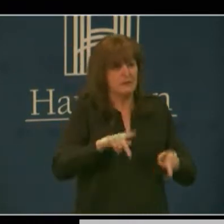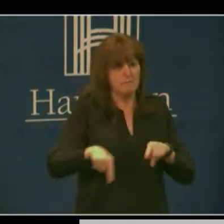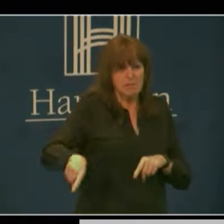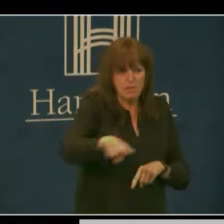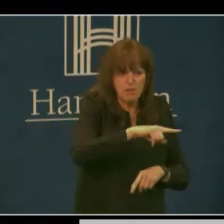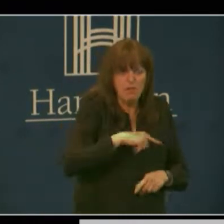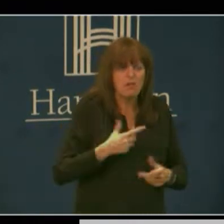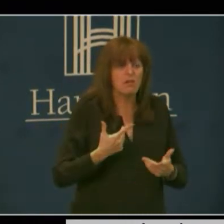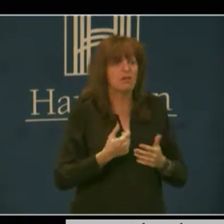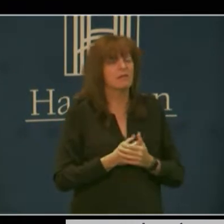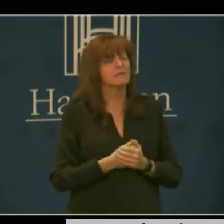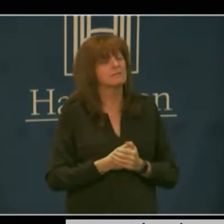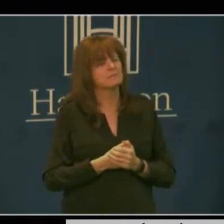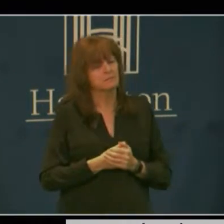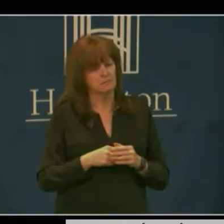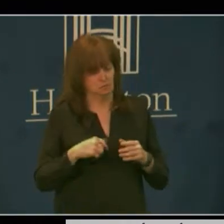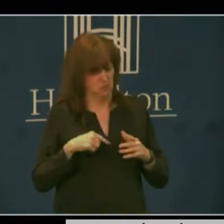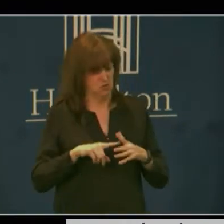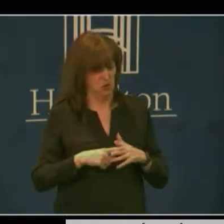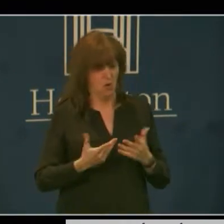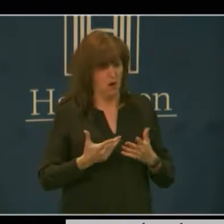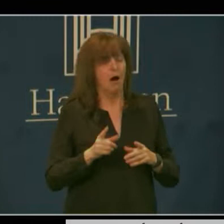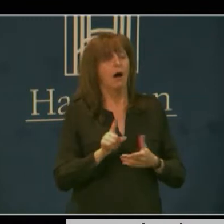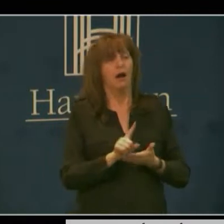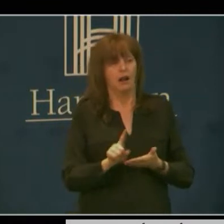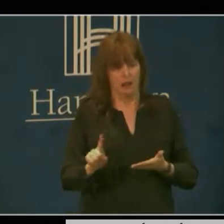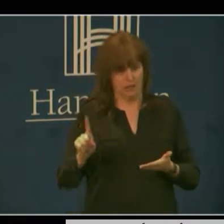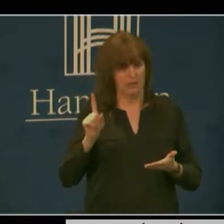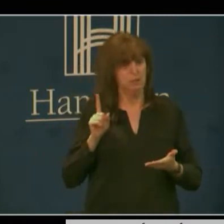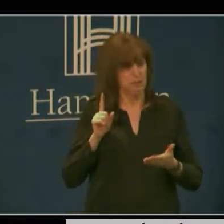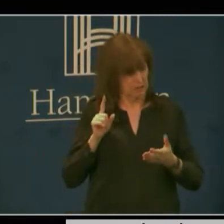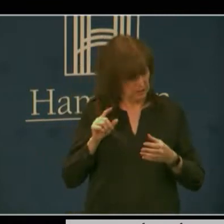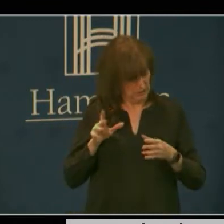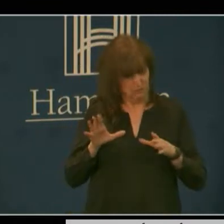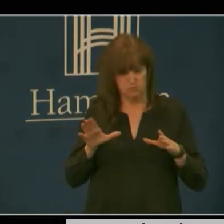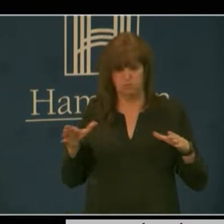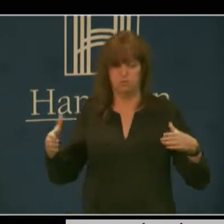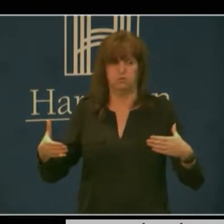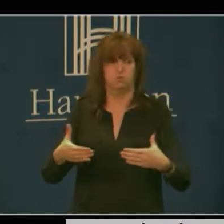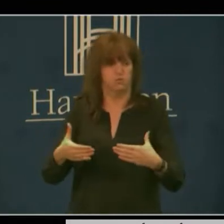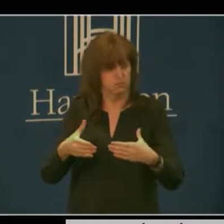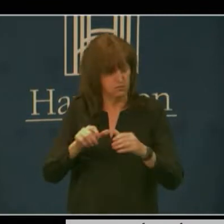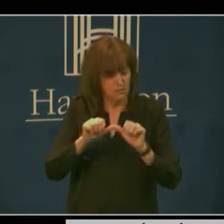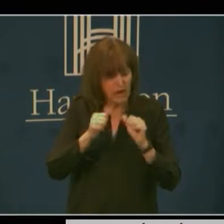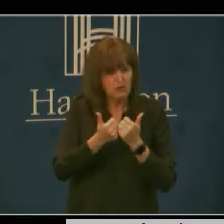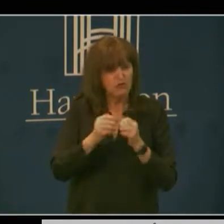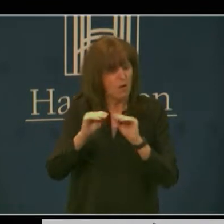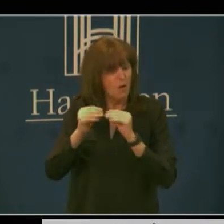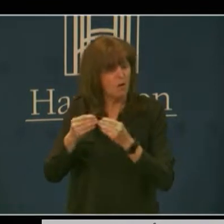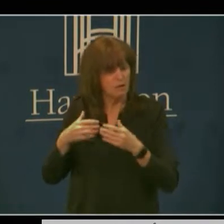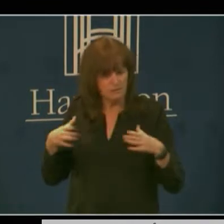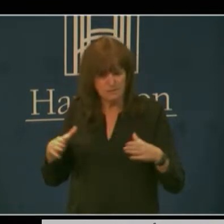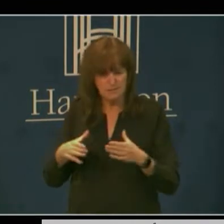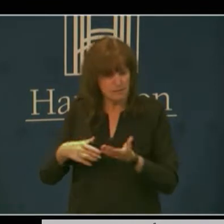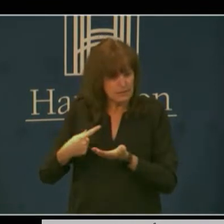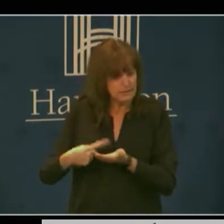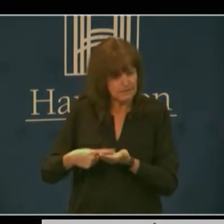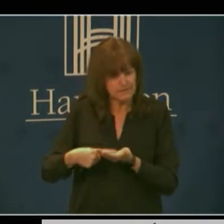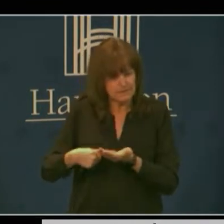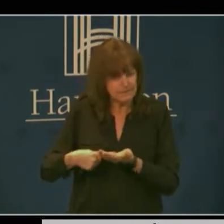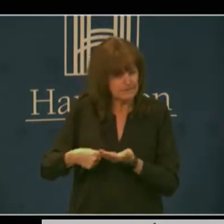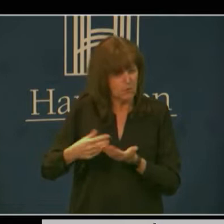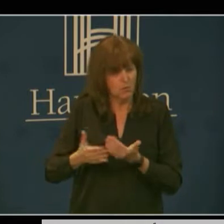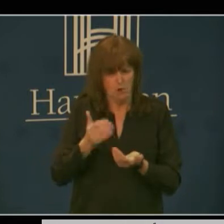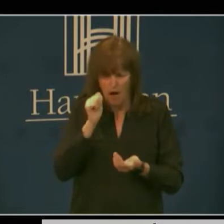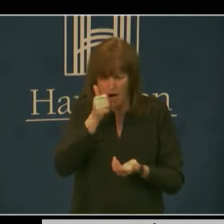this crisis, we have been convening meetings with the relevant agencies on a daily basis, and they have been providing us with their sense from